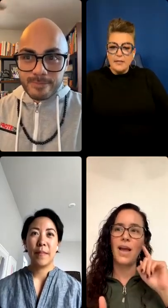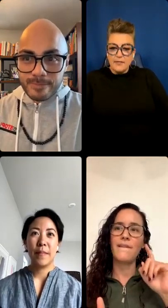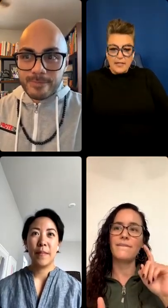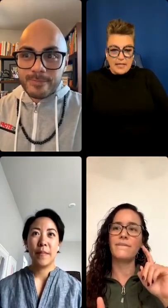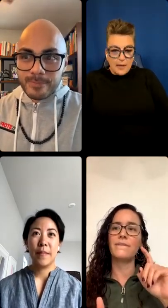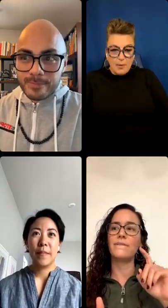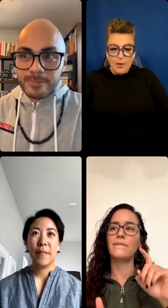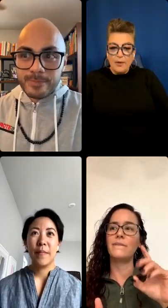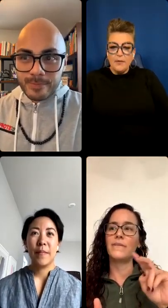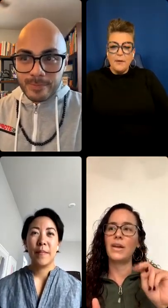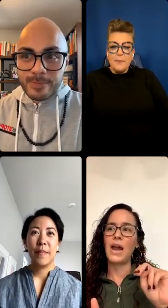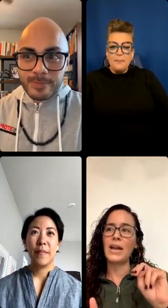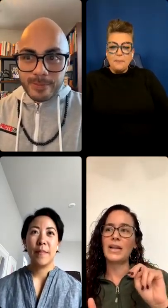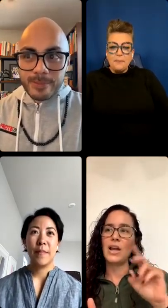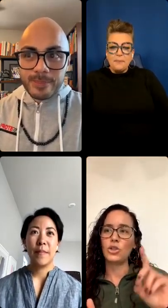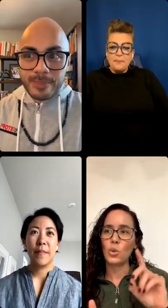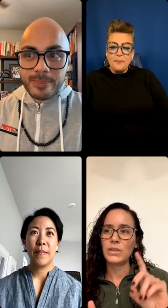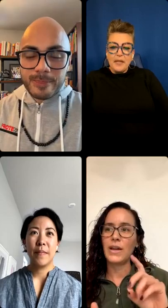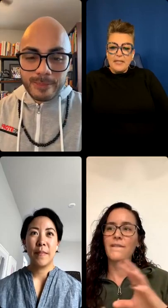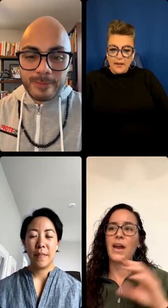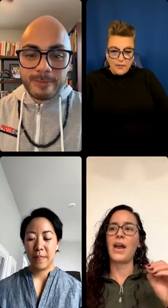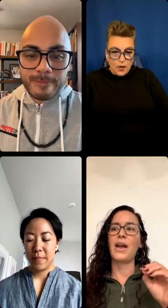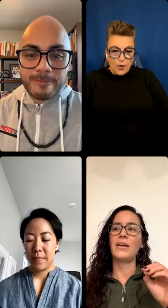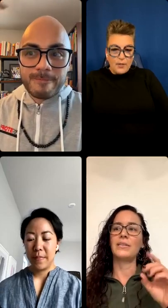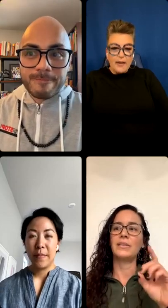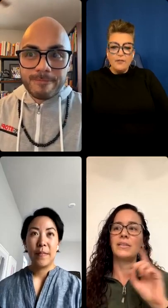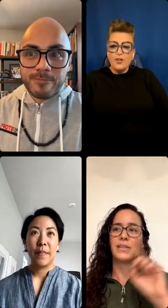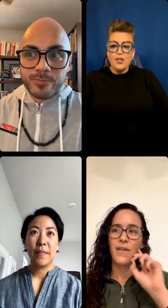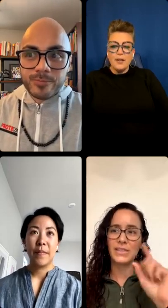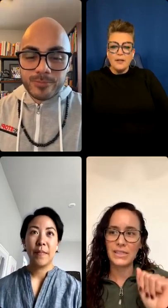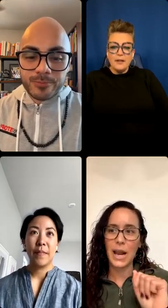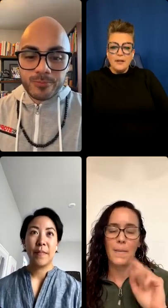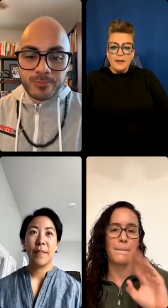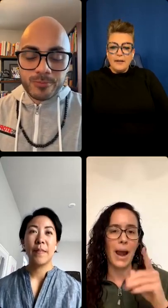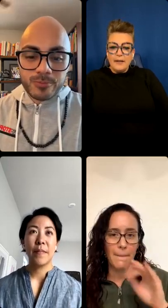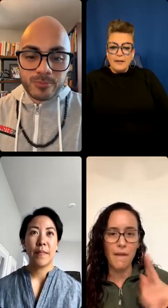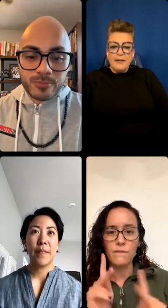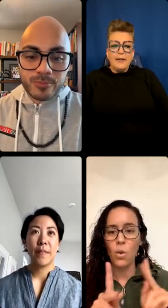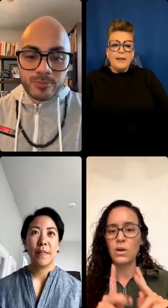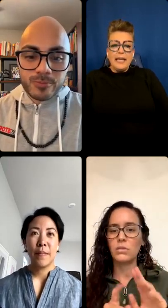deaf-blind, deaf-disabled, deaf neurodivergent